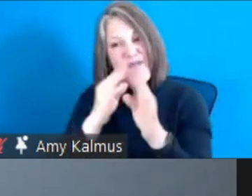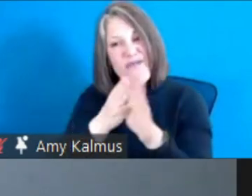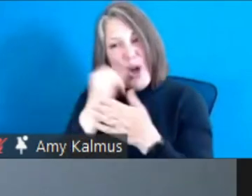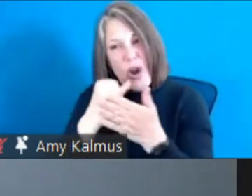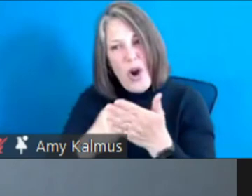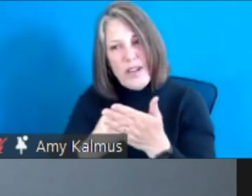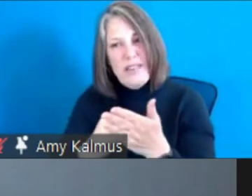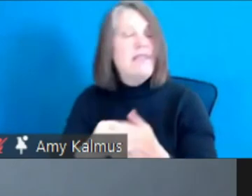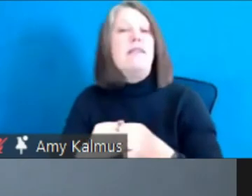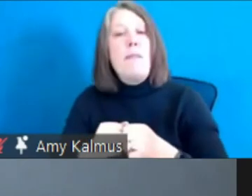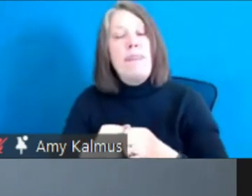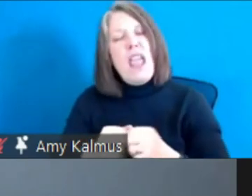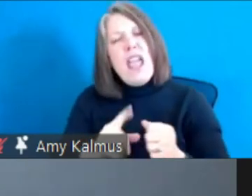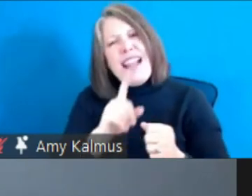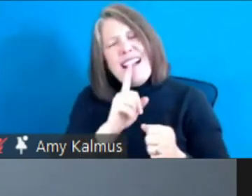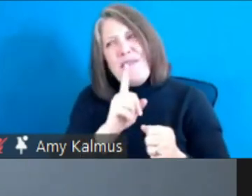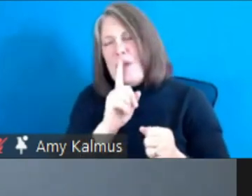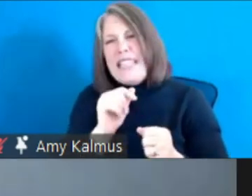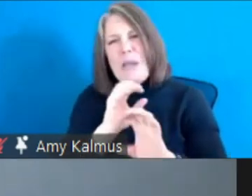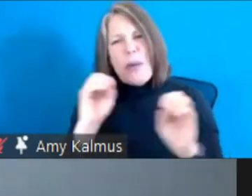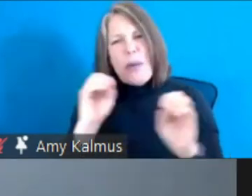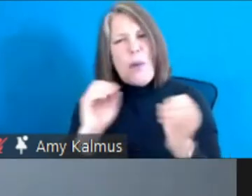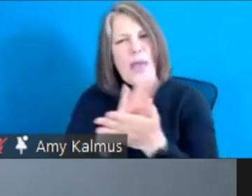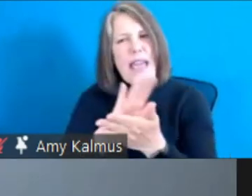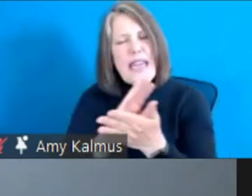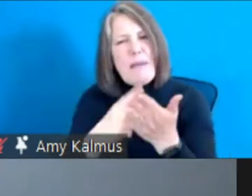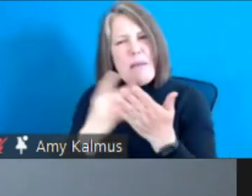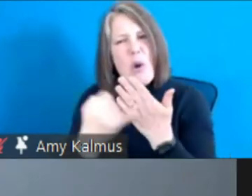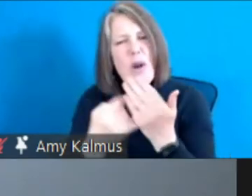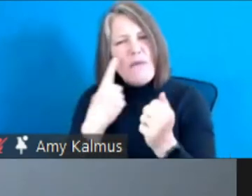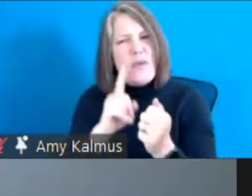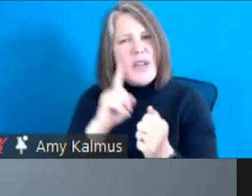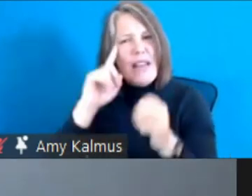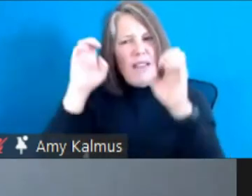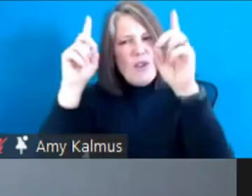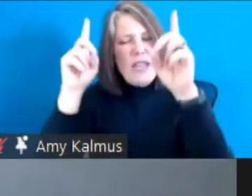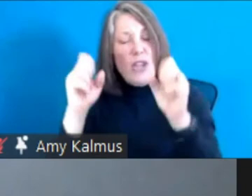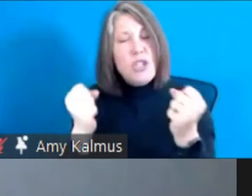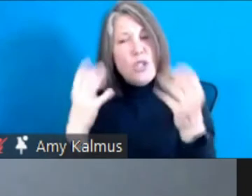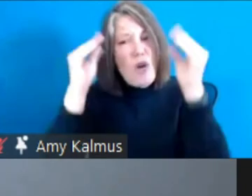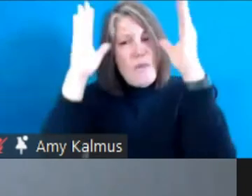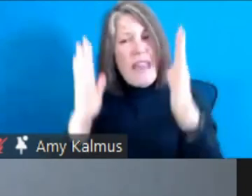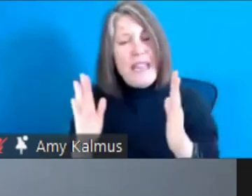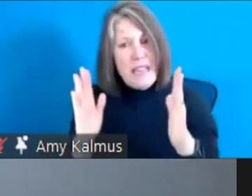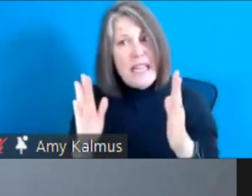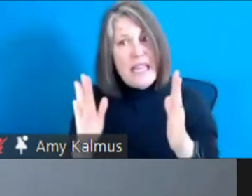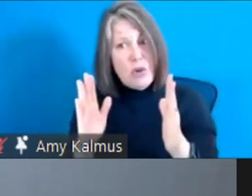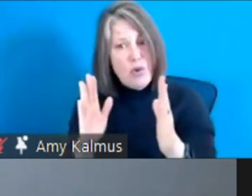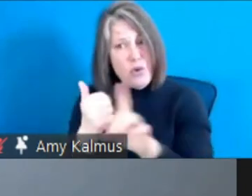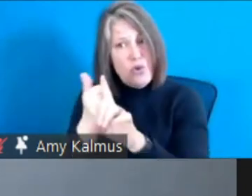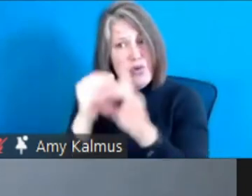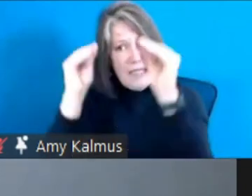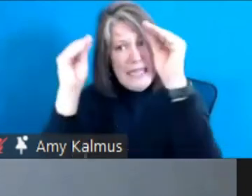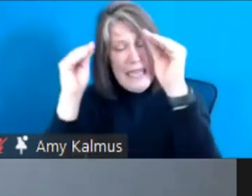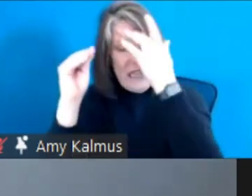And there aren't any academic programs in deaf education, so many of the teachers that do teach in schools for the